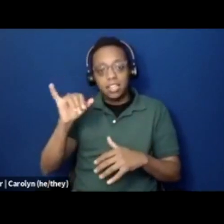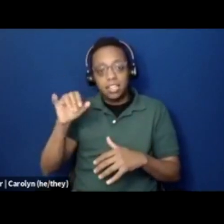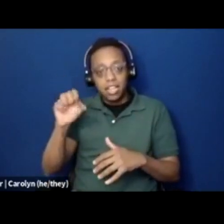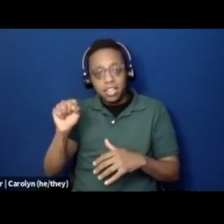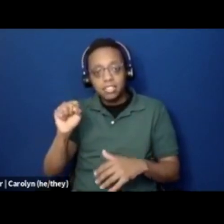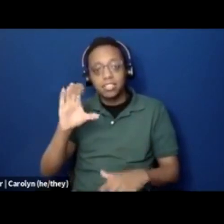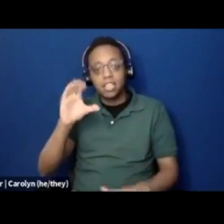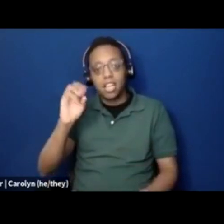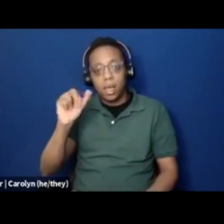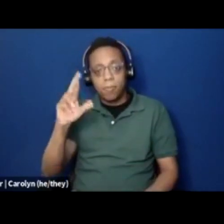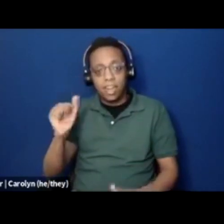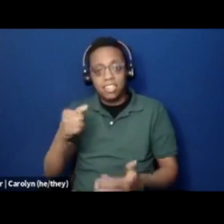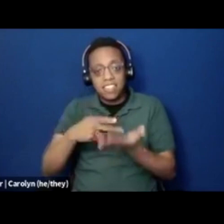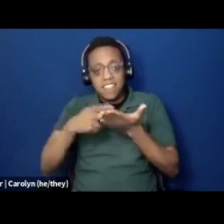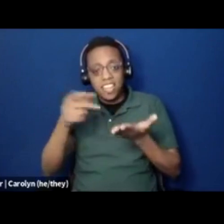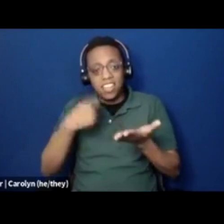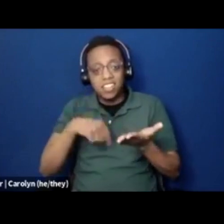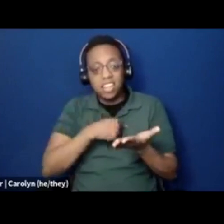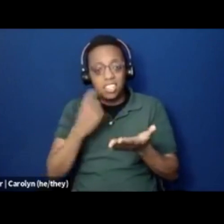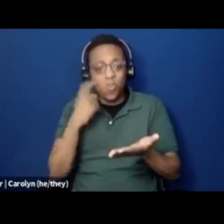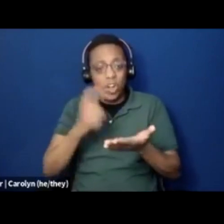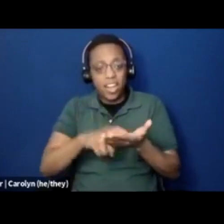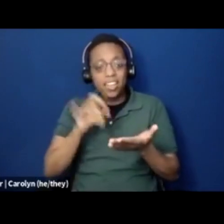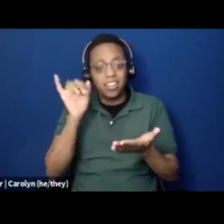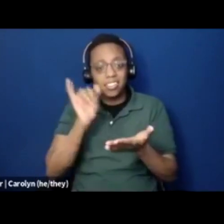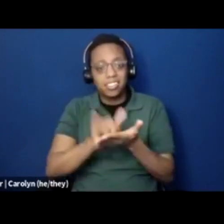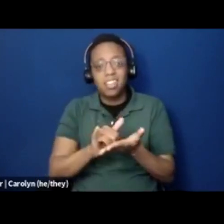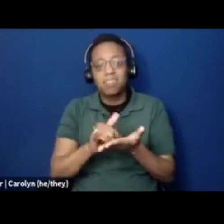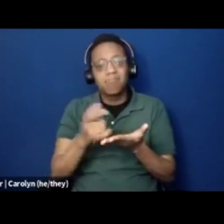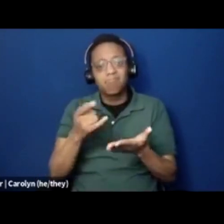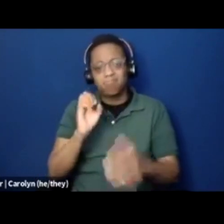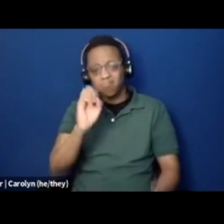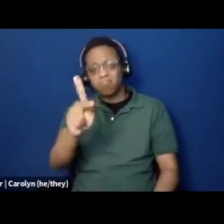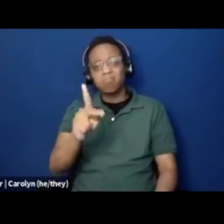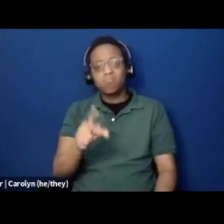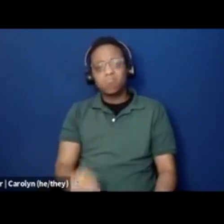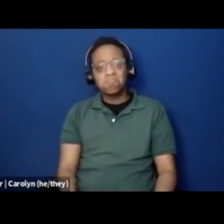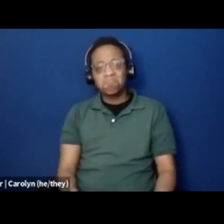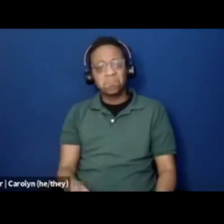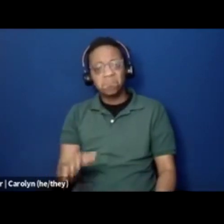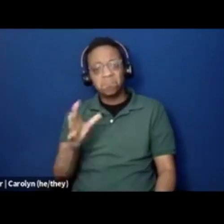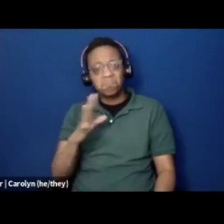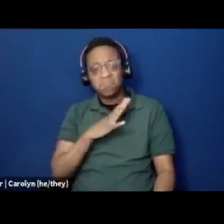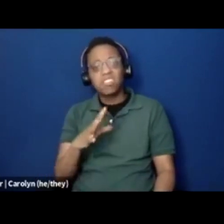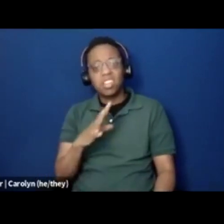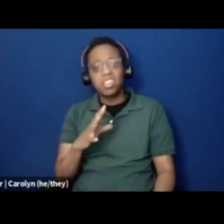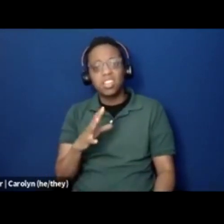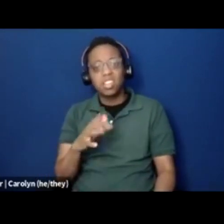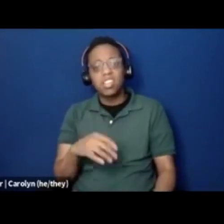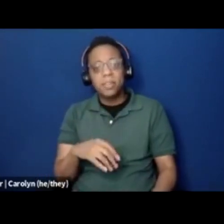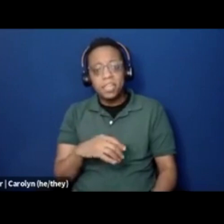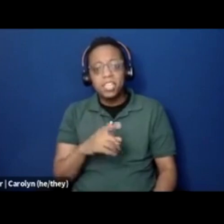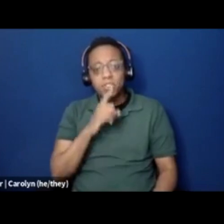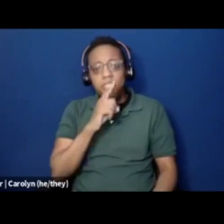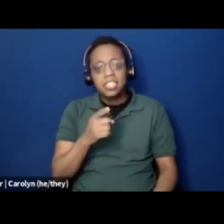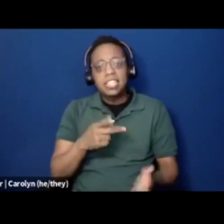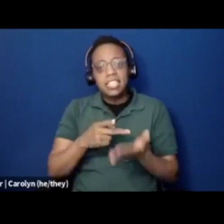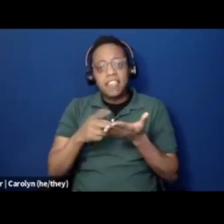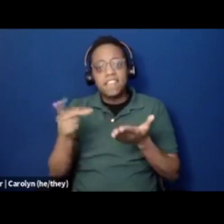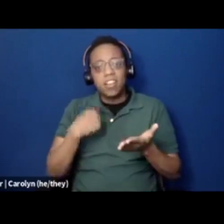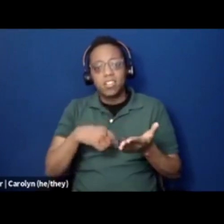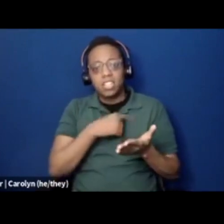while Black trans people were liberating our people just existing as a people. We are